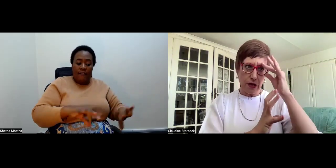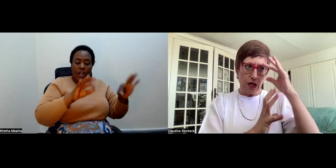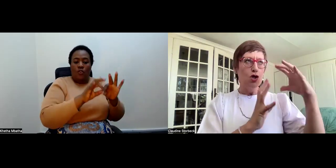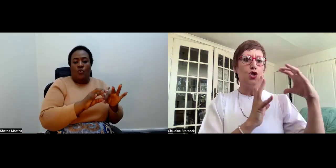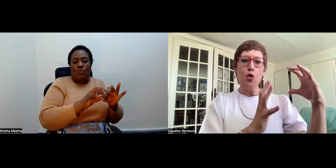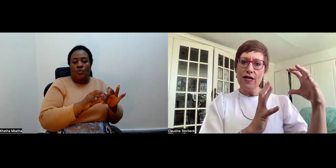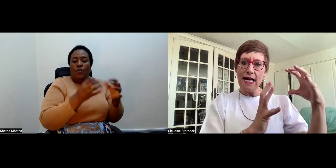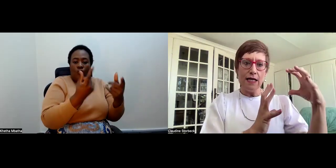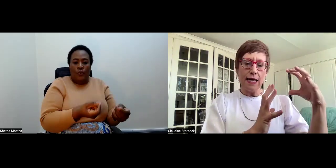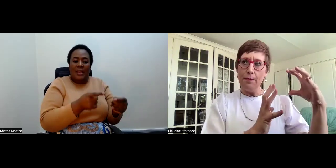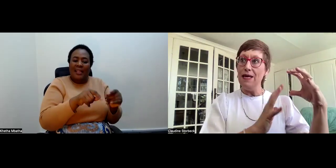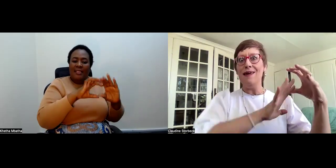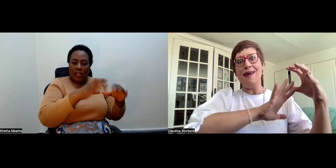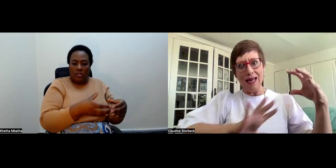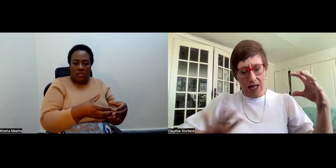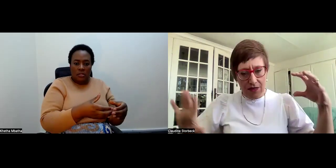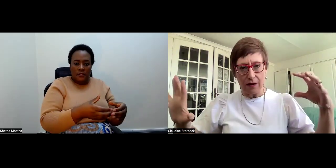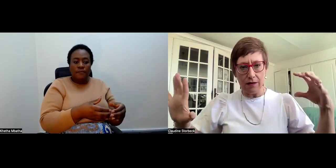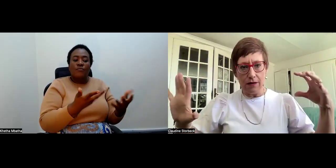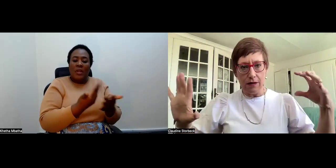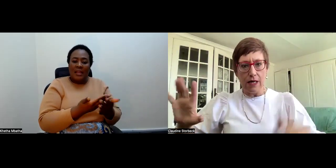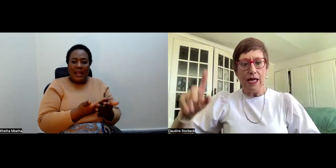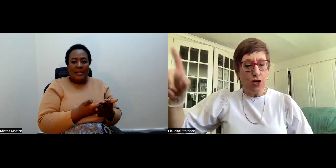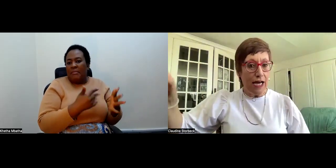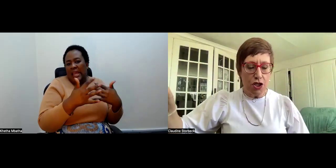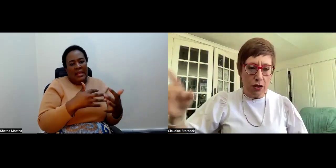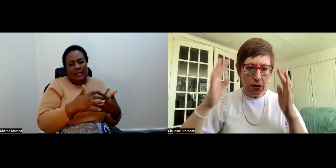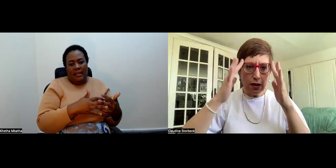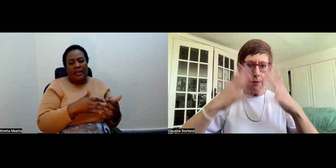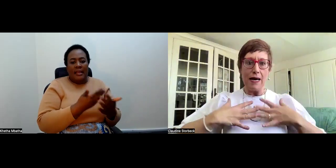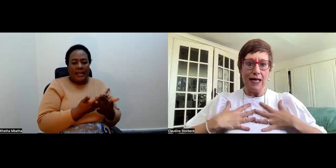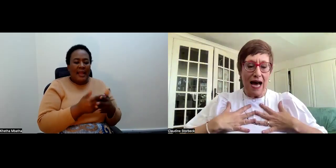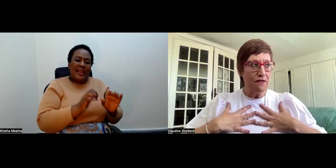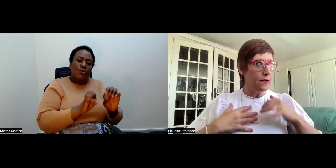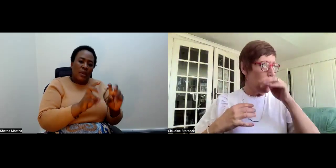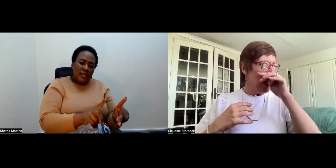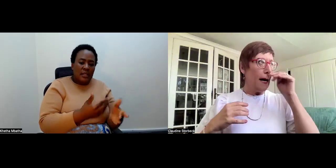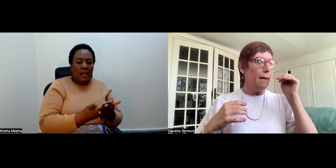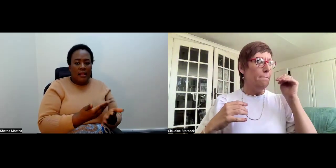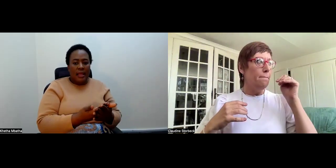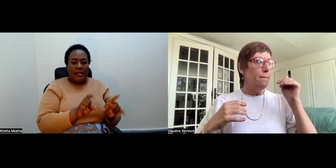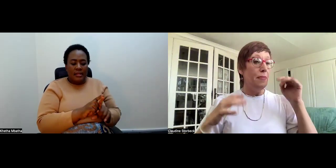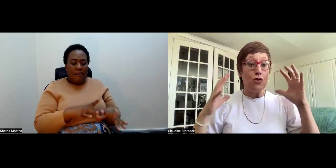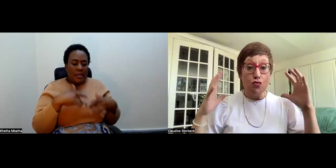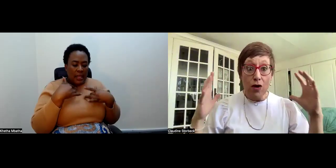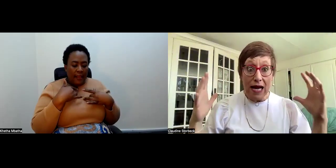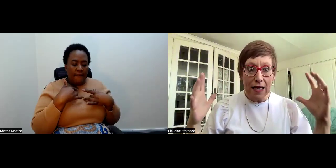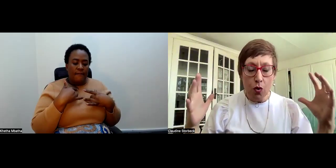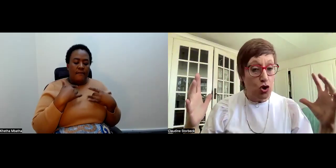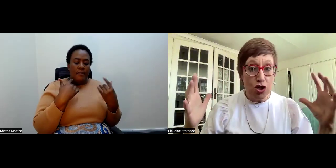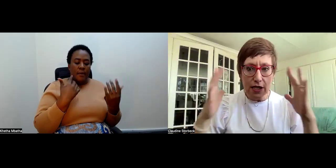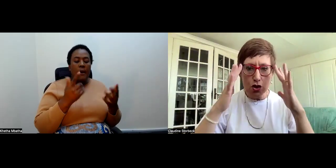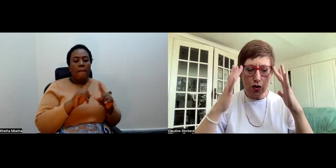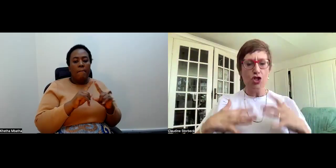class. Storytelling can be anything, educational, about life, but it's